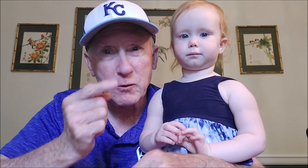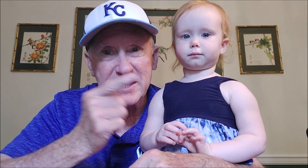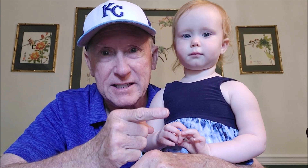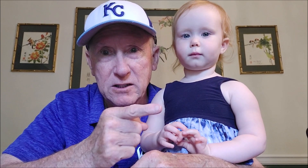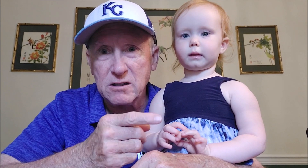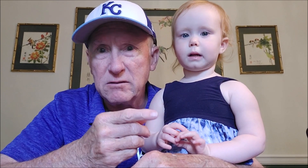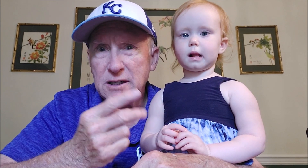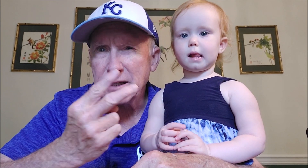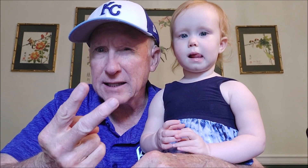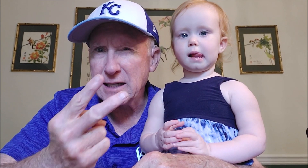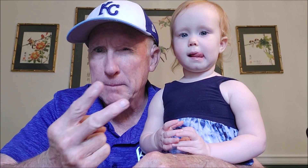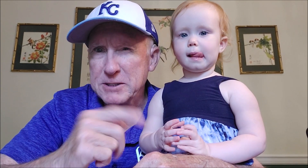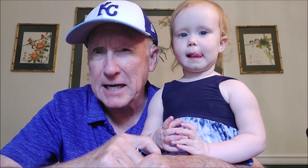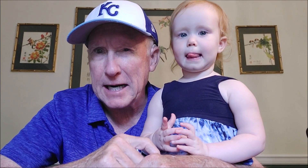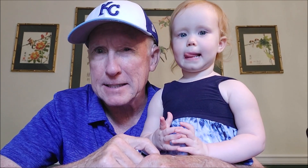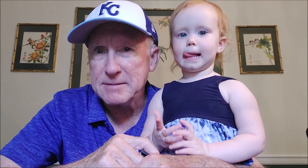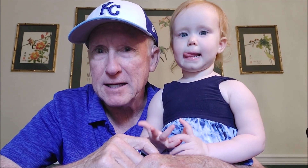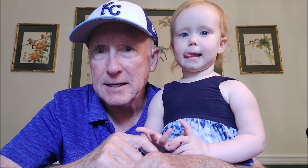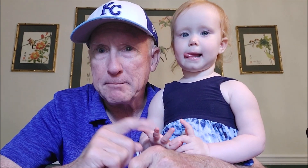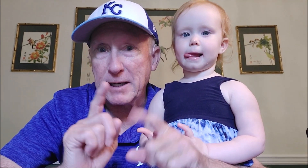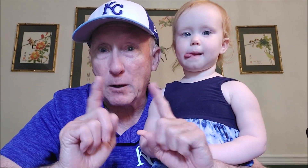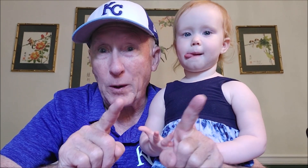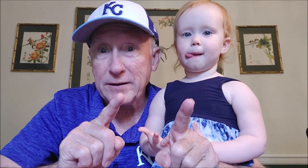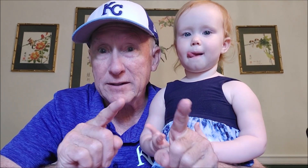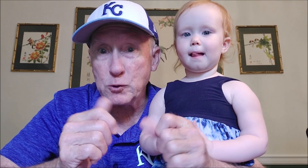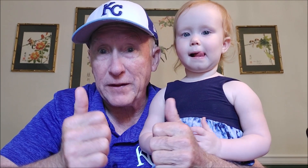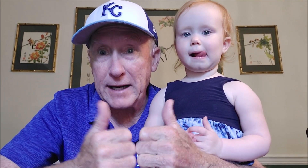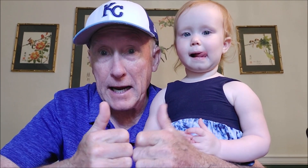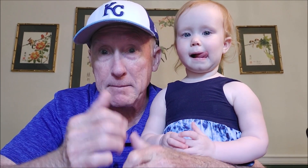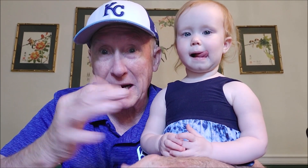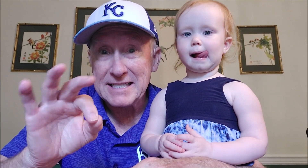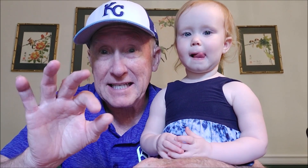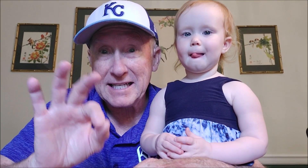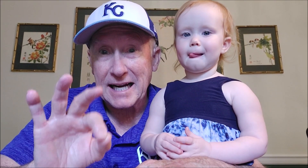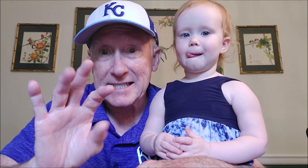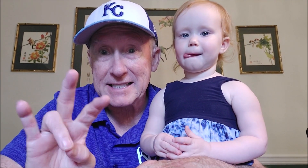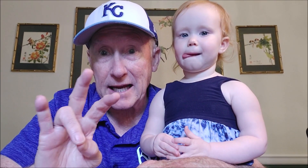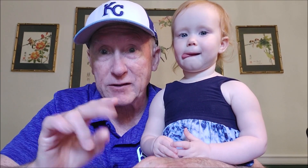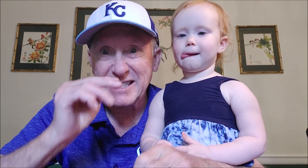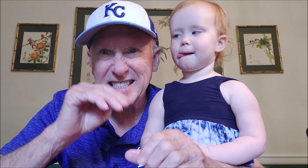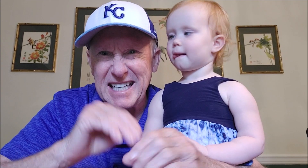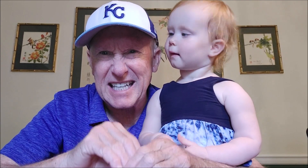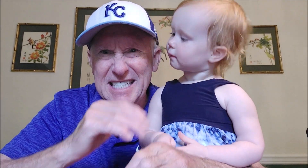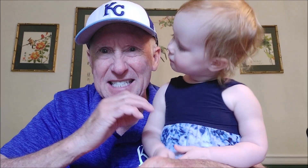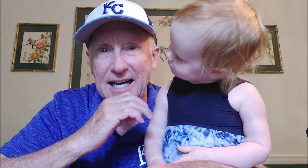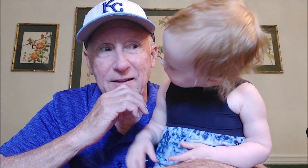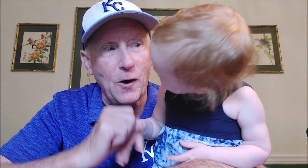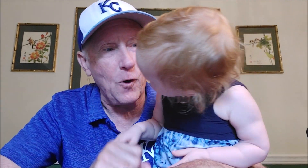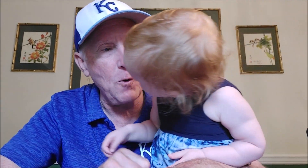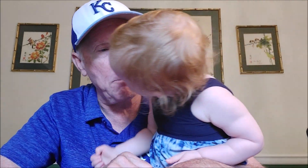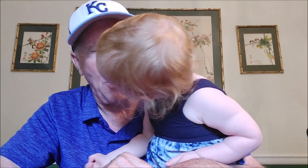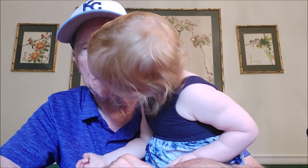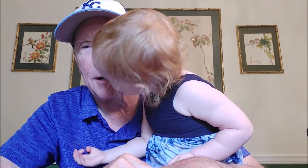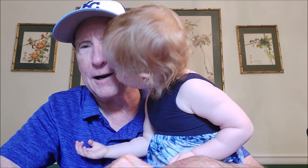was there like a couple of times, but I went to the game 1997 to see inside the old ballpark.